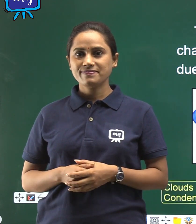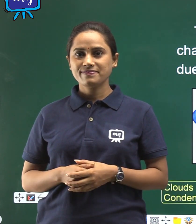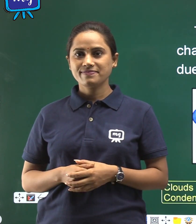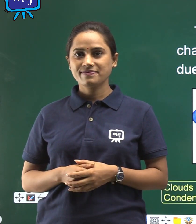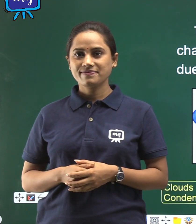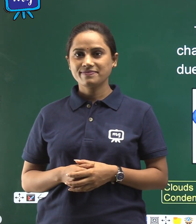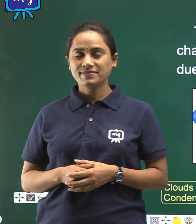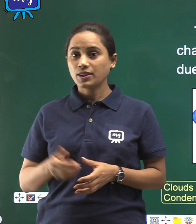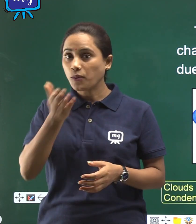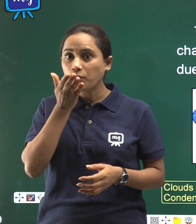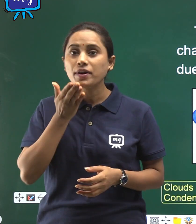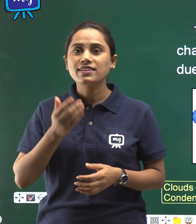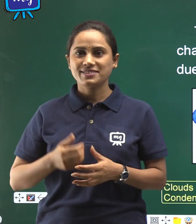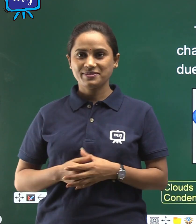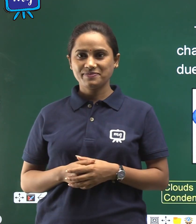The vapors